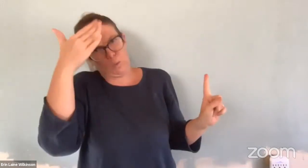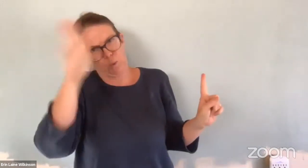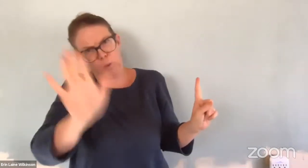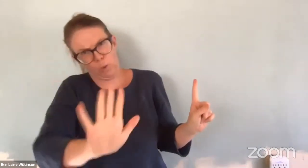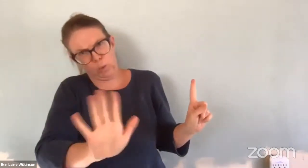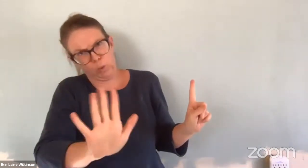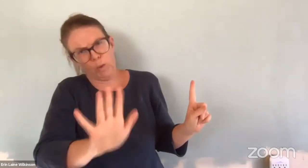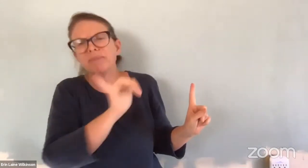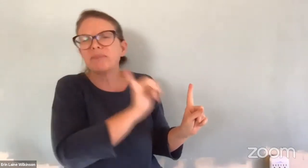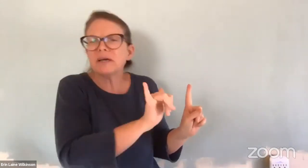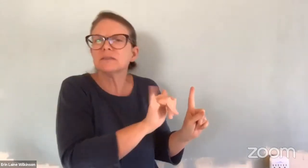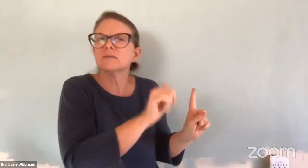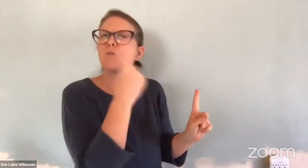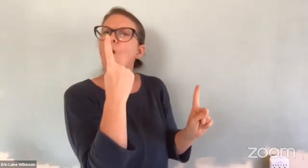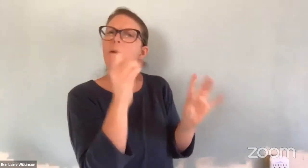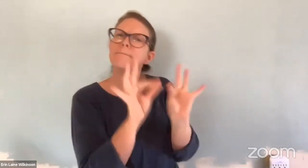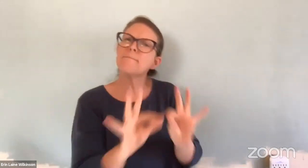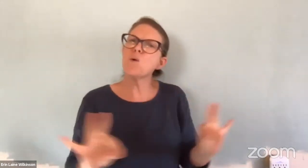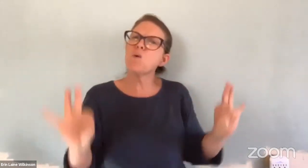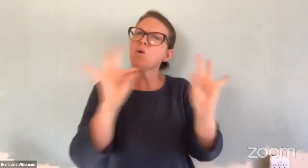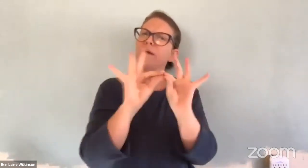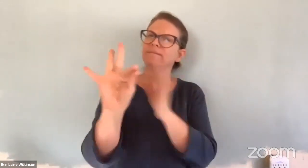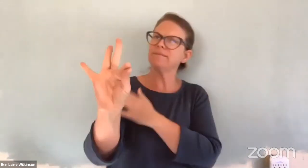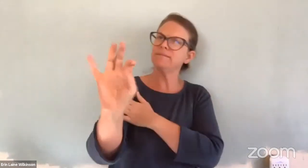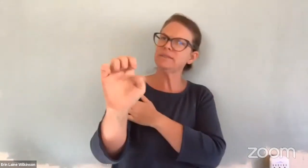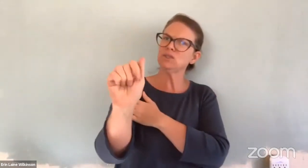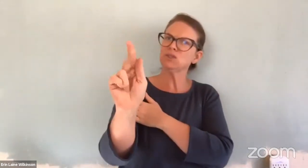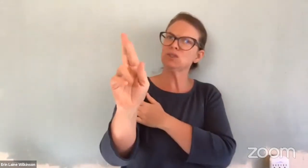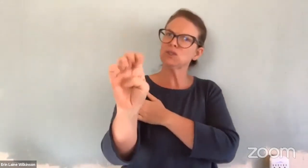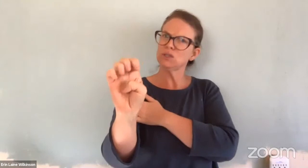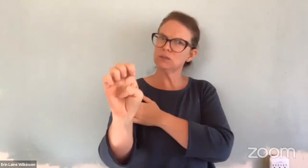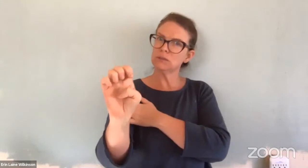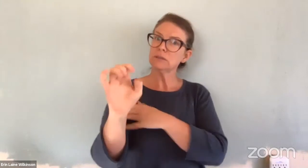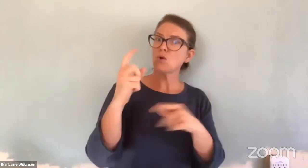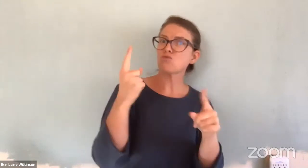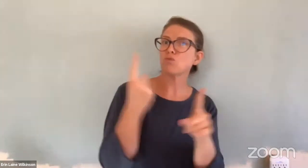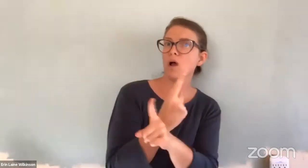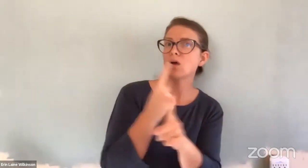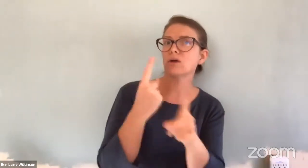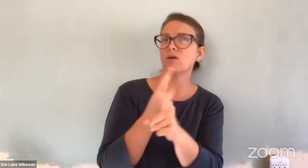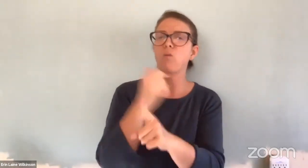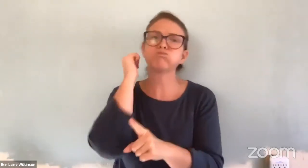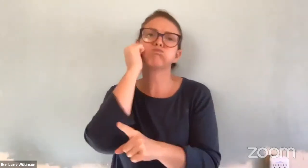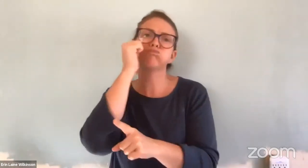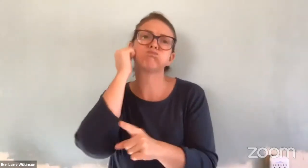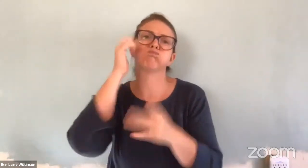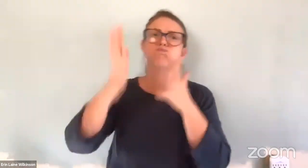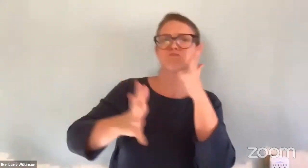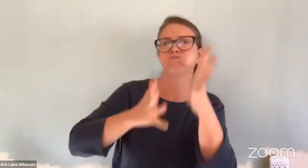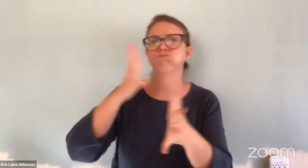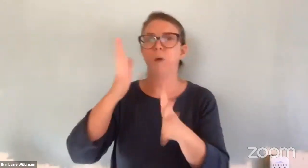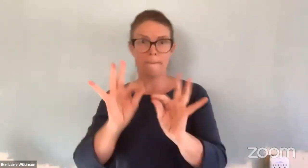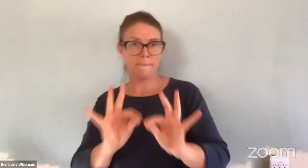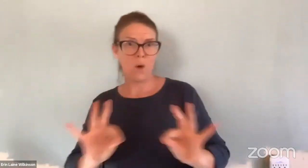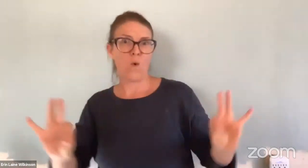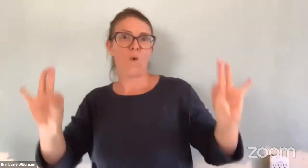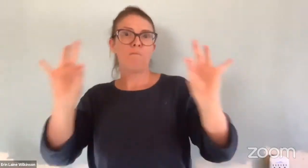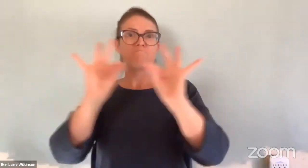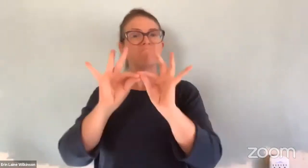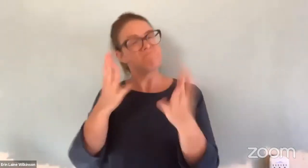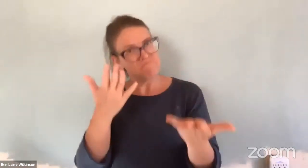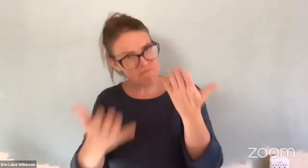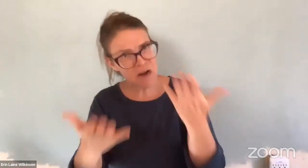everyday, typical users of sign language. And they're not really that, but it's an important feature that it's something